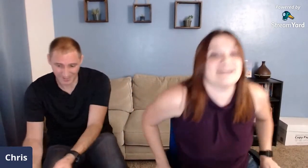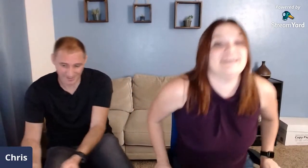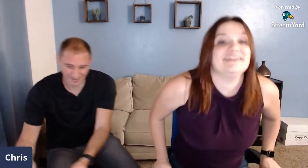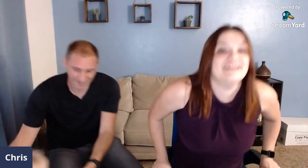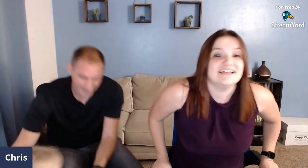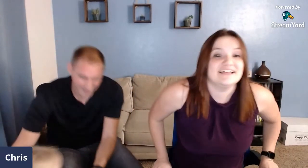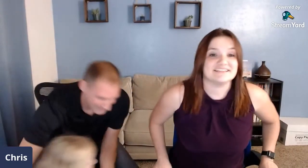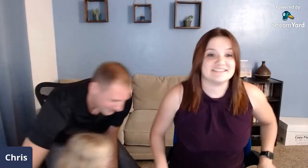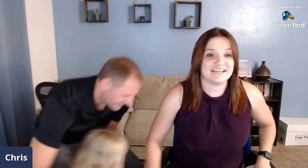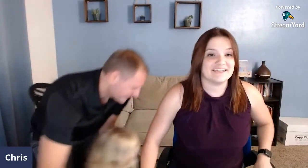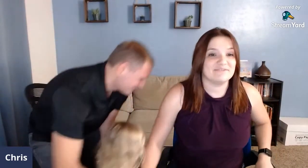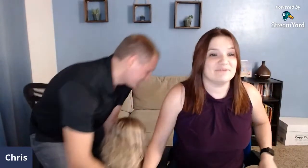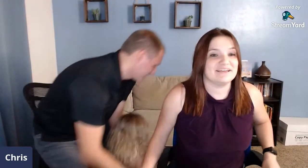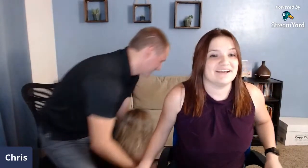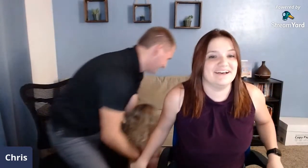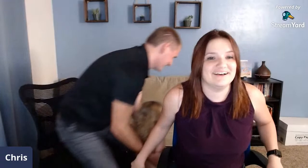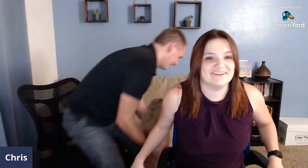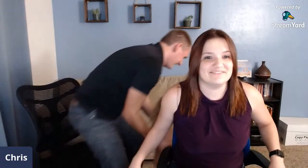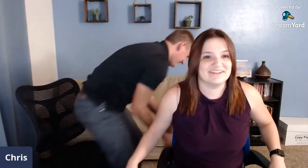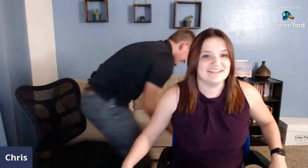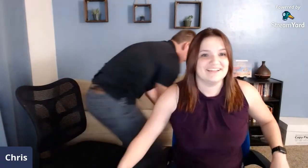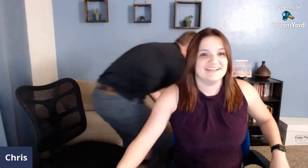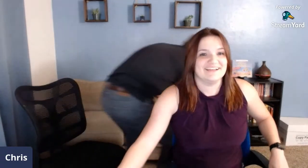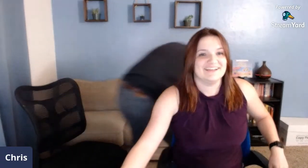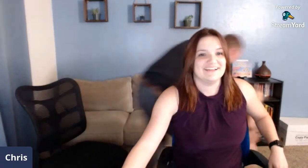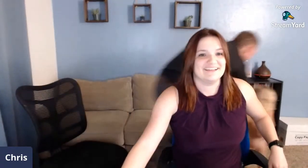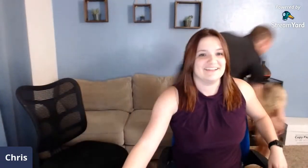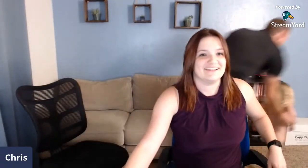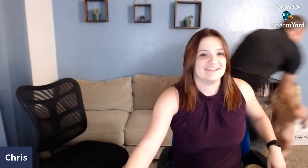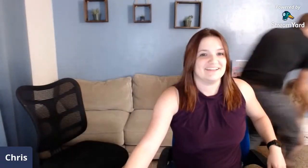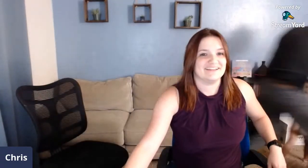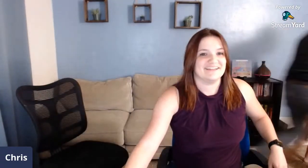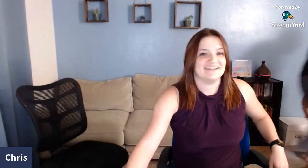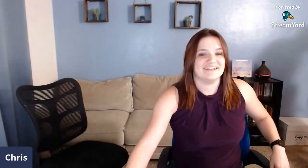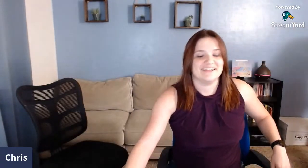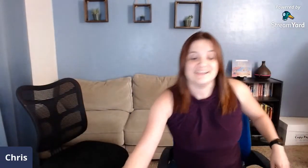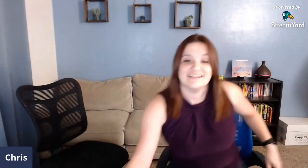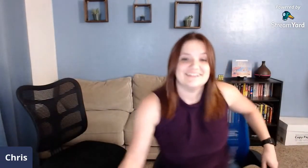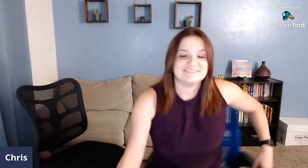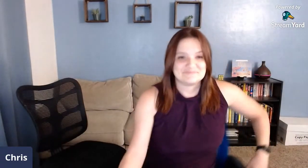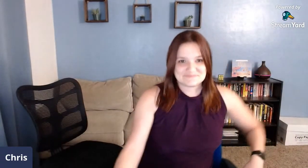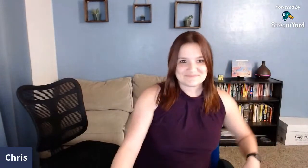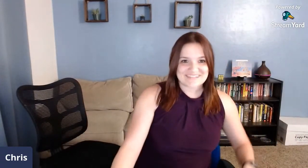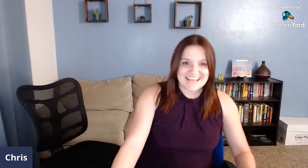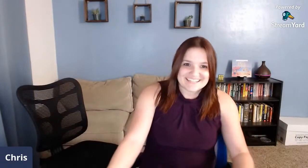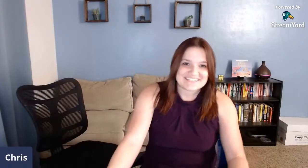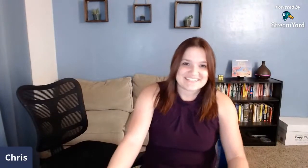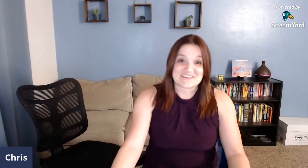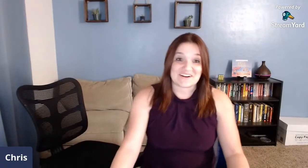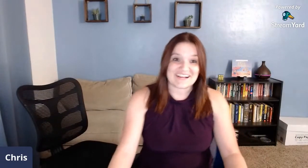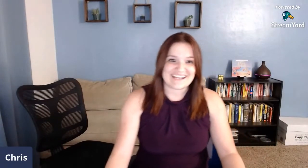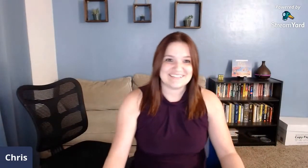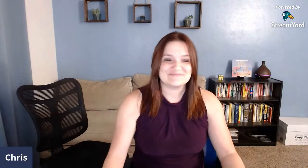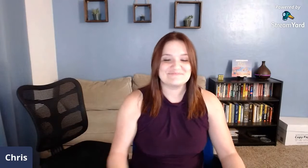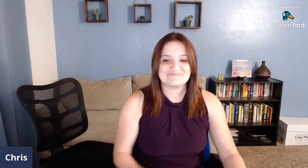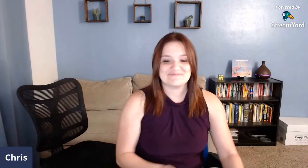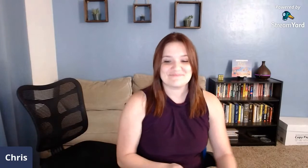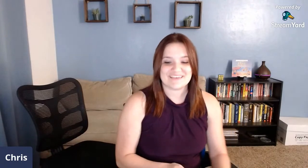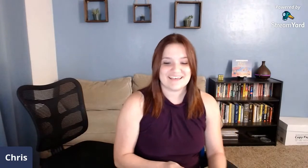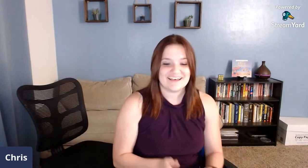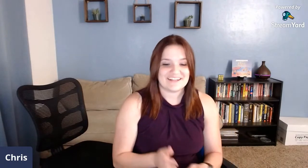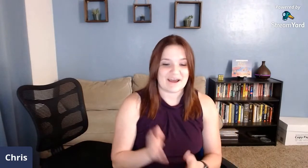So the second week of. No, I went. Oh, Sorry.